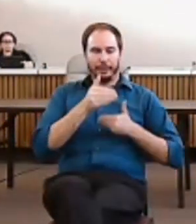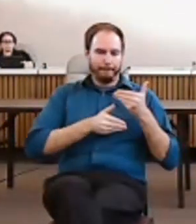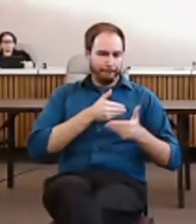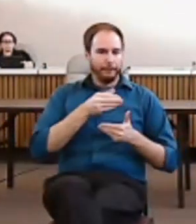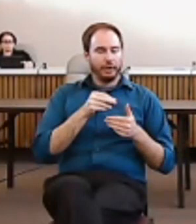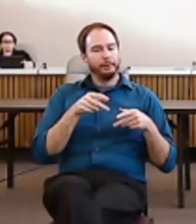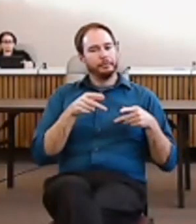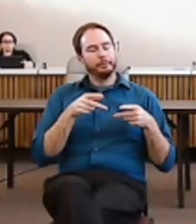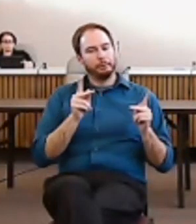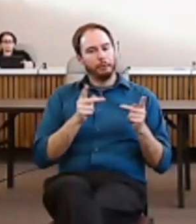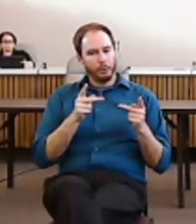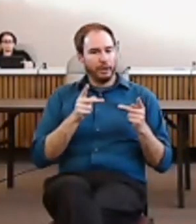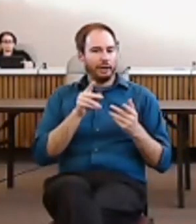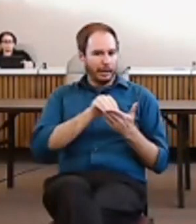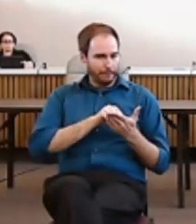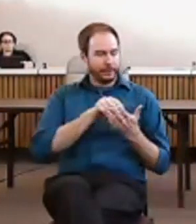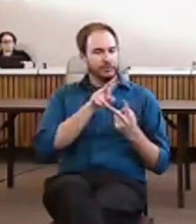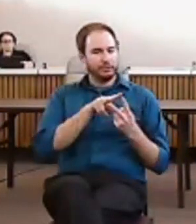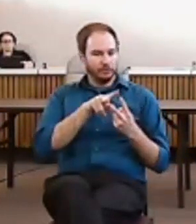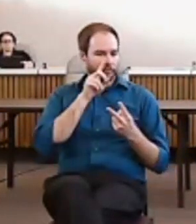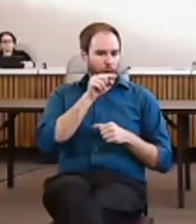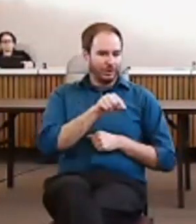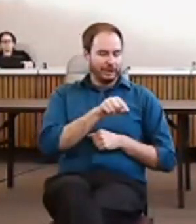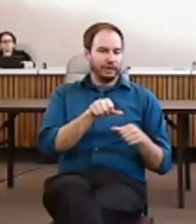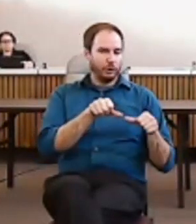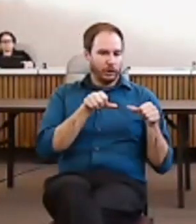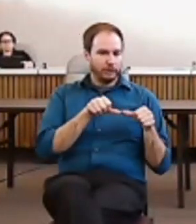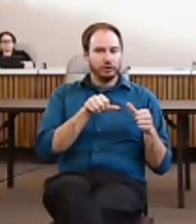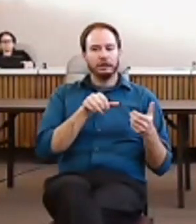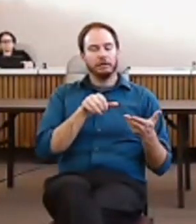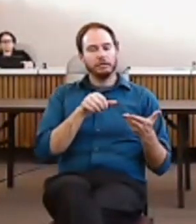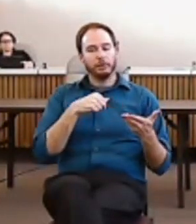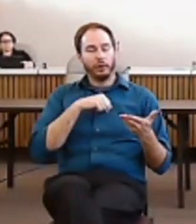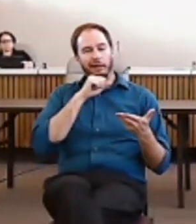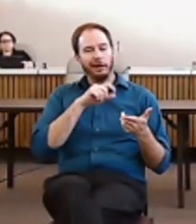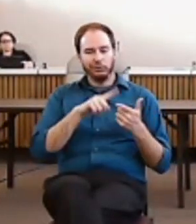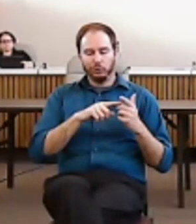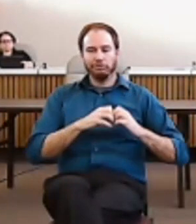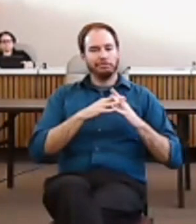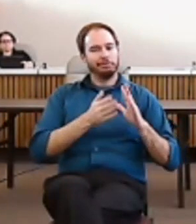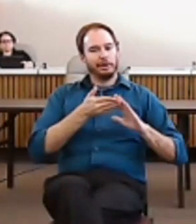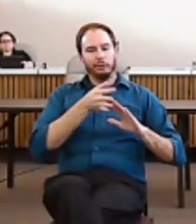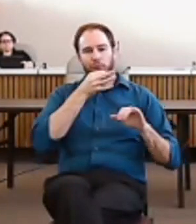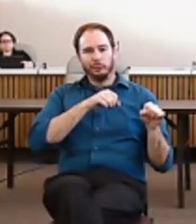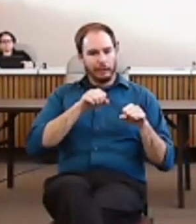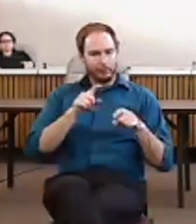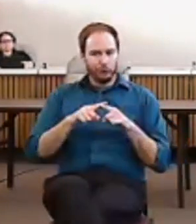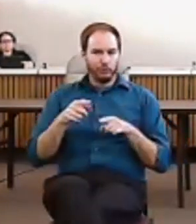permit application for this, but we'd love to get this up and operational as soon as possible.